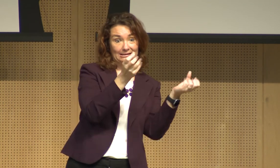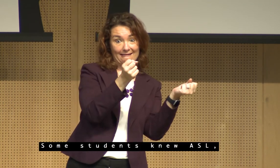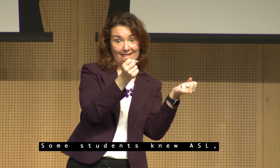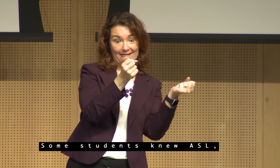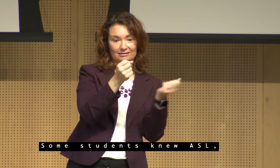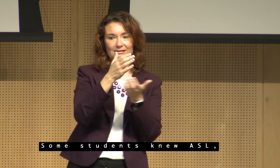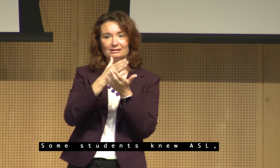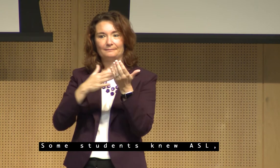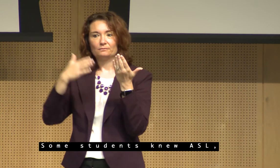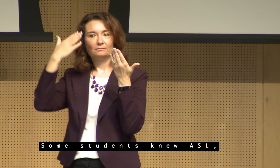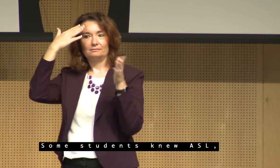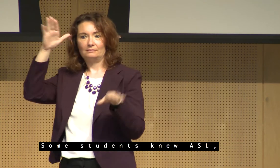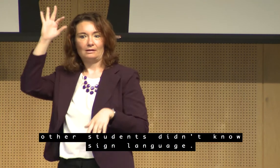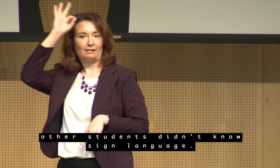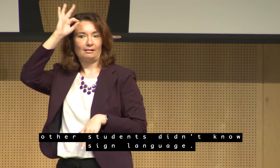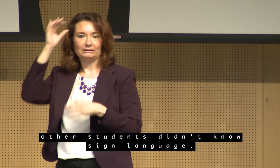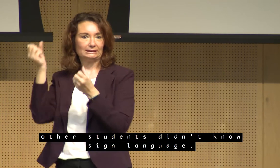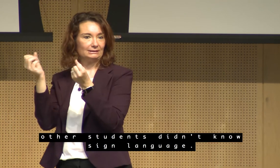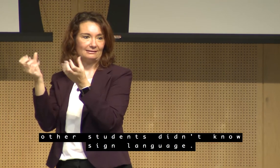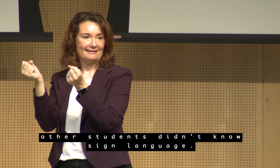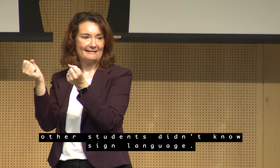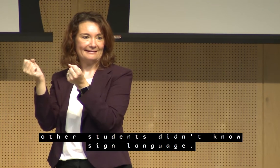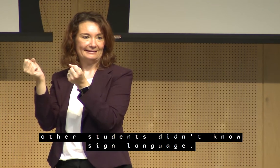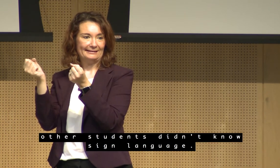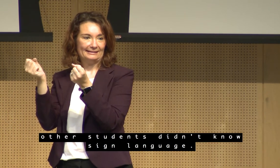Some students knew ASL, other students didn't know sign language.